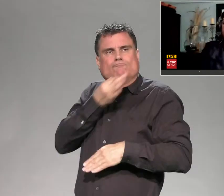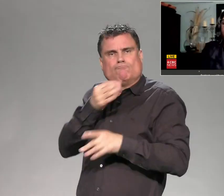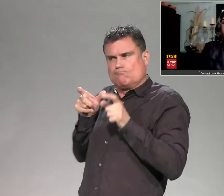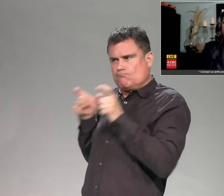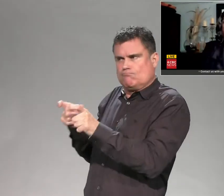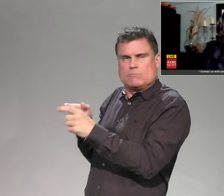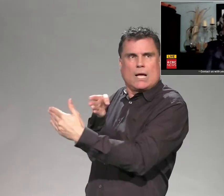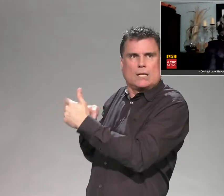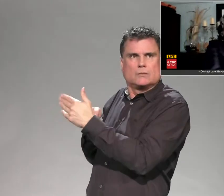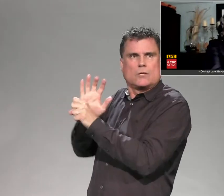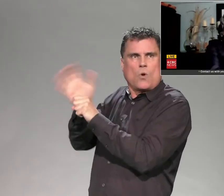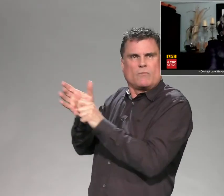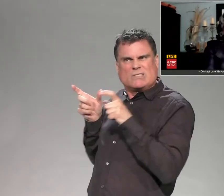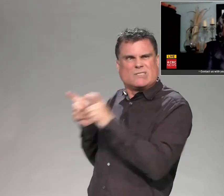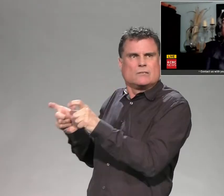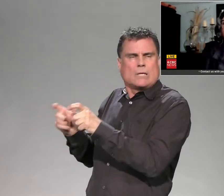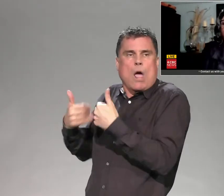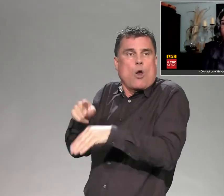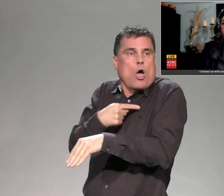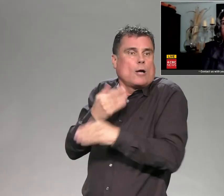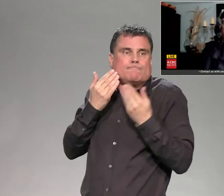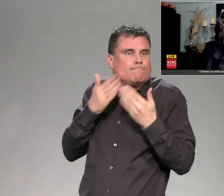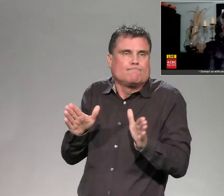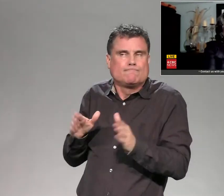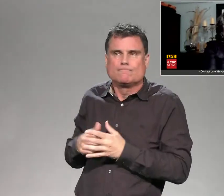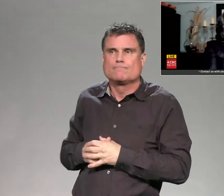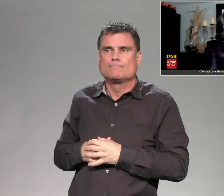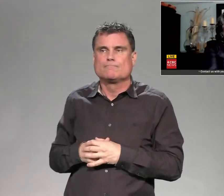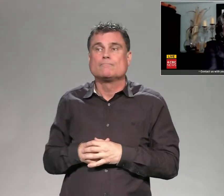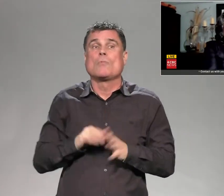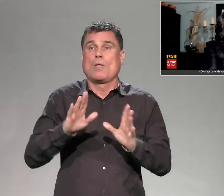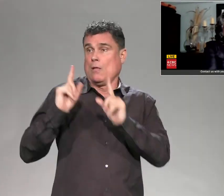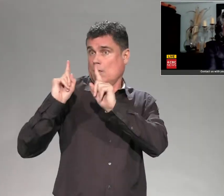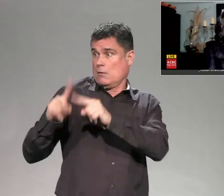vaccines and where we are now, we've actually seen people's